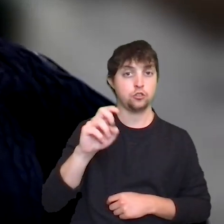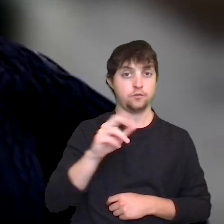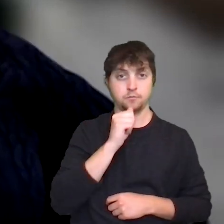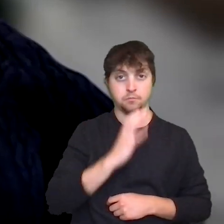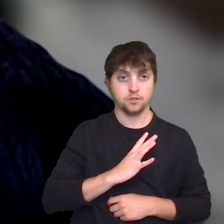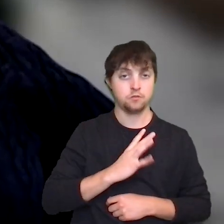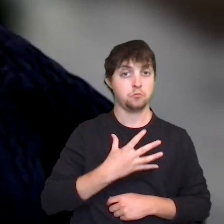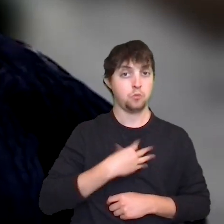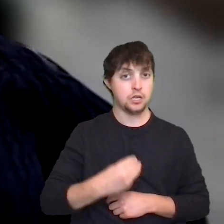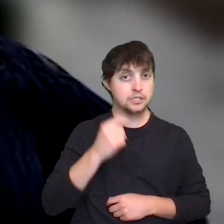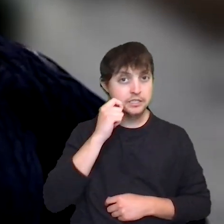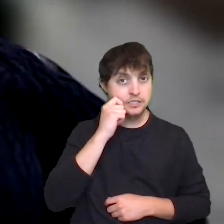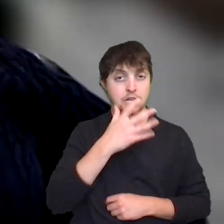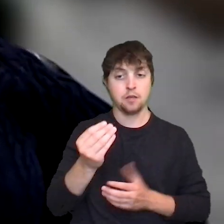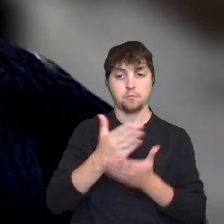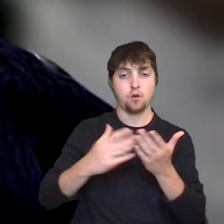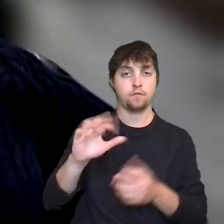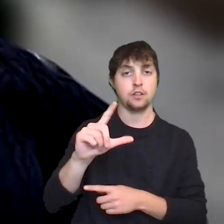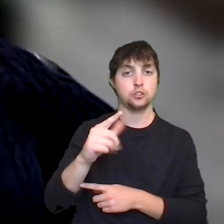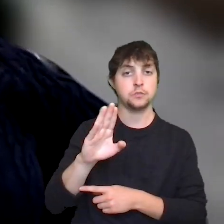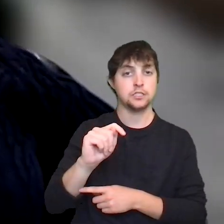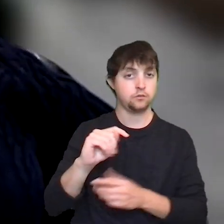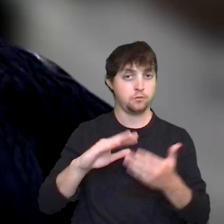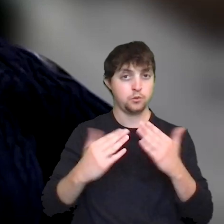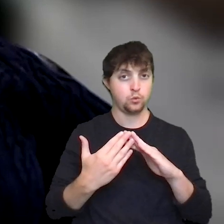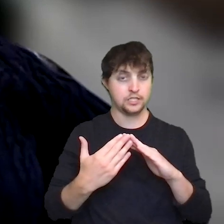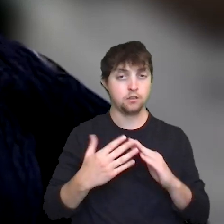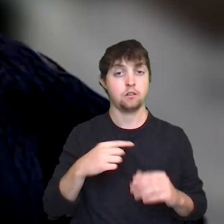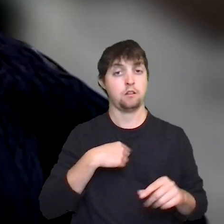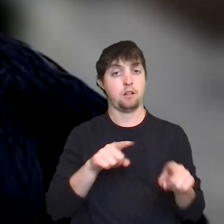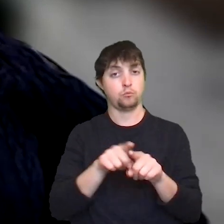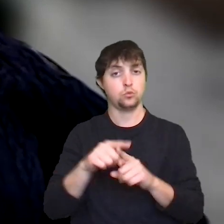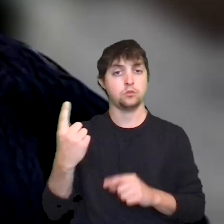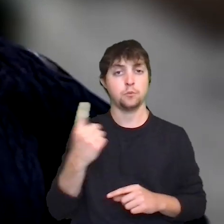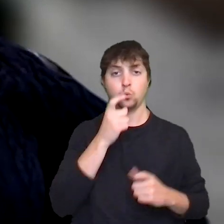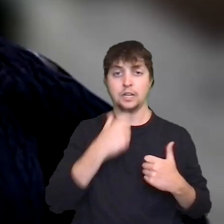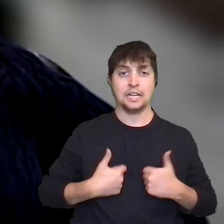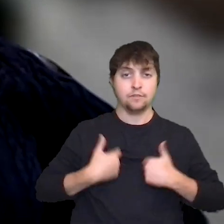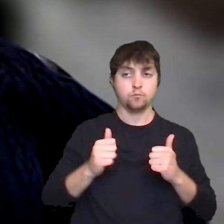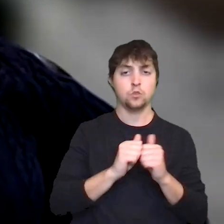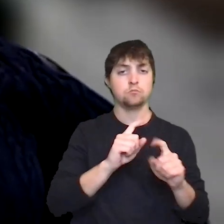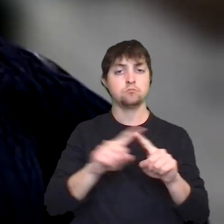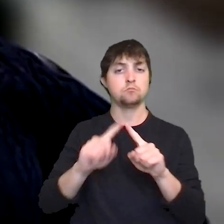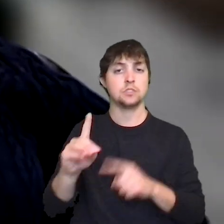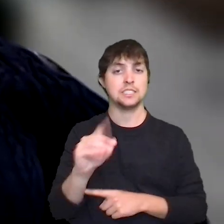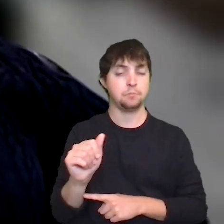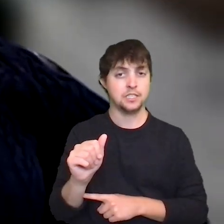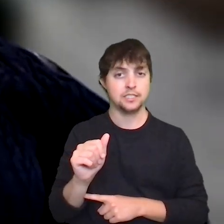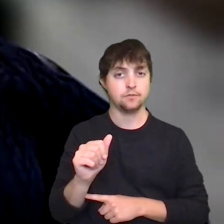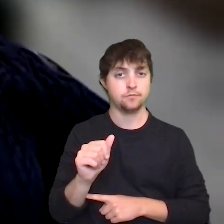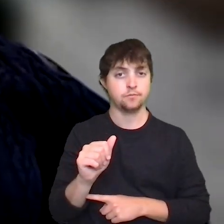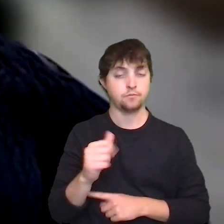female, white-skinned, and is part of the LGBT community. But I'm also someone who lives with different